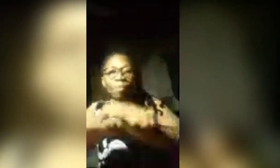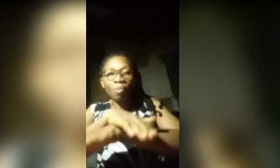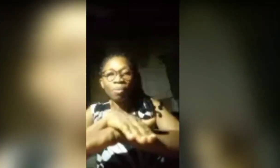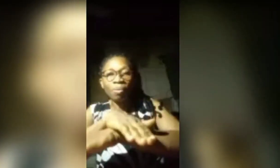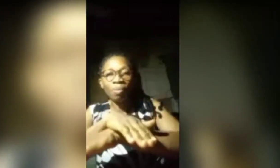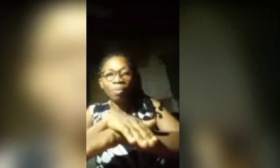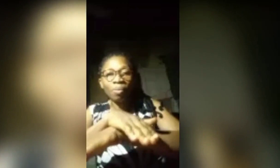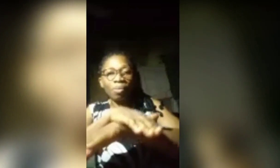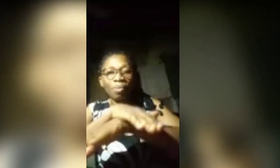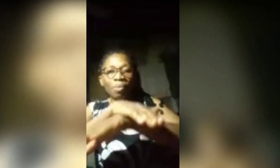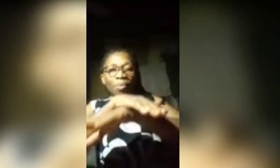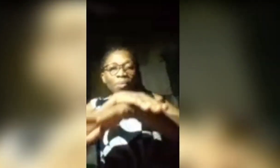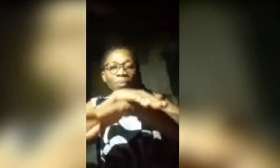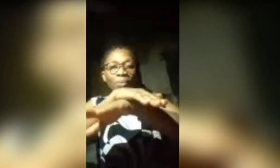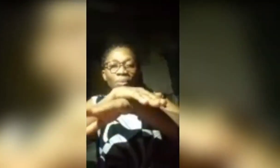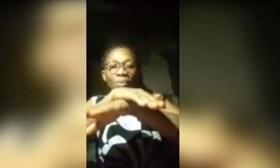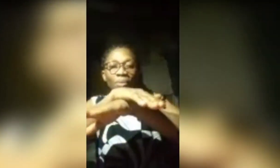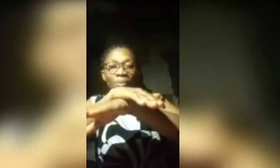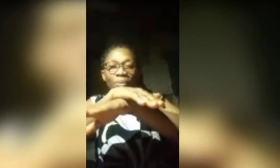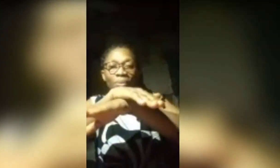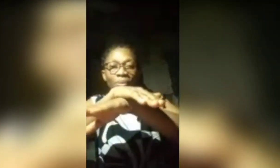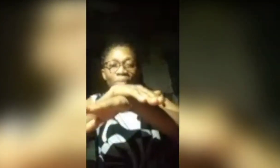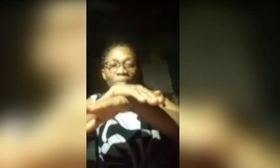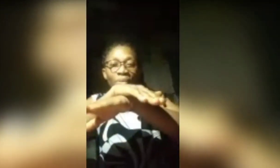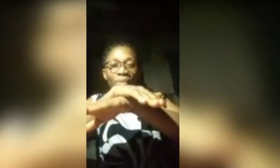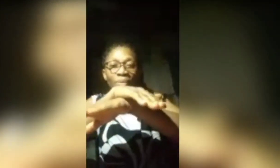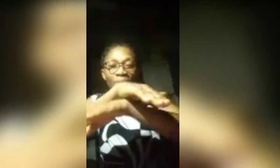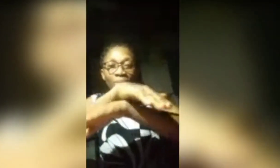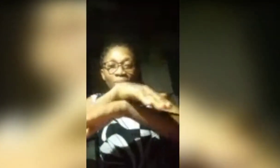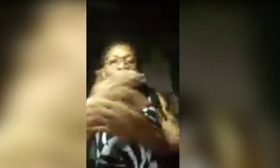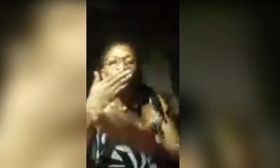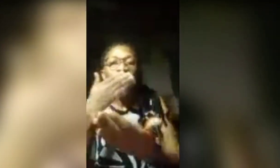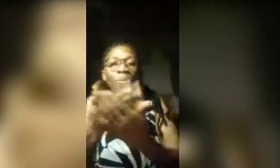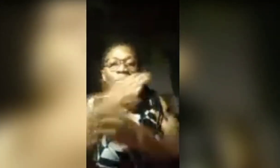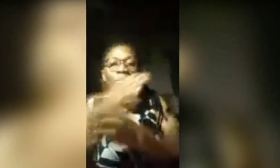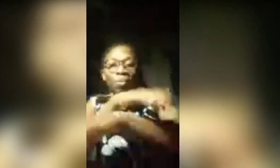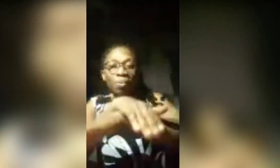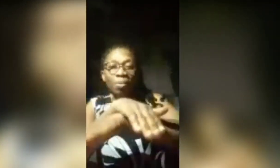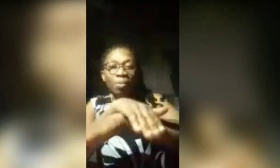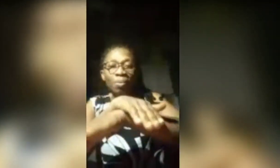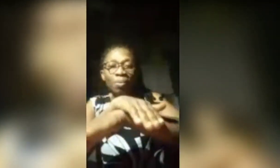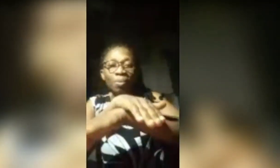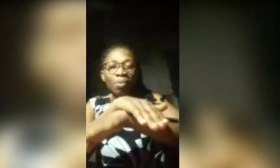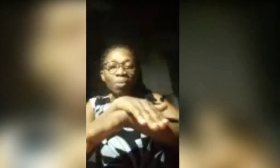And good night. Good night. Great. That's